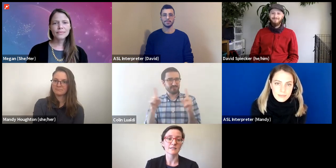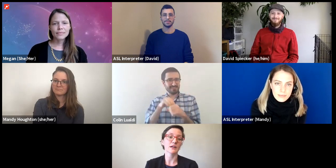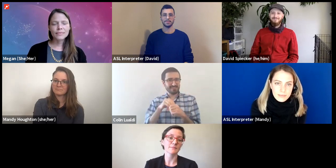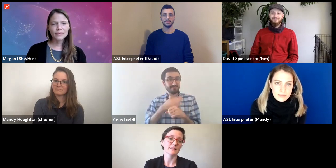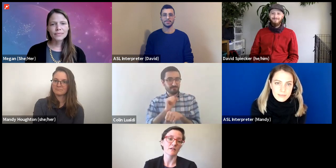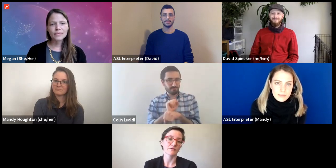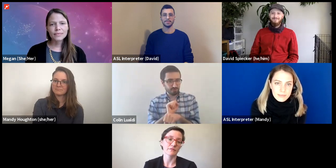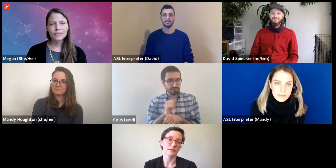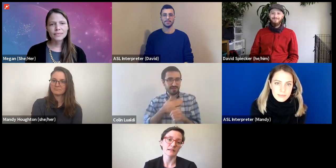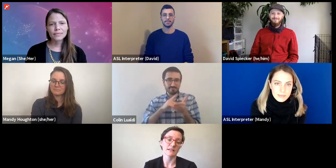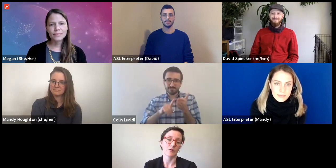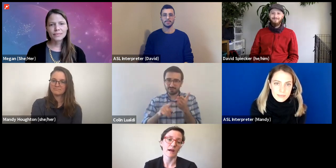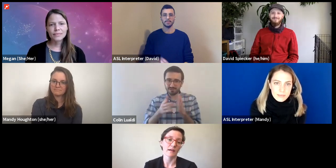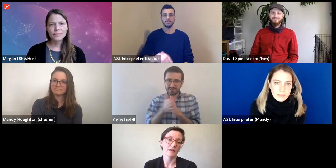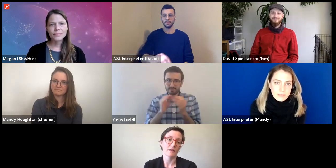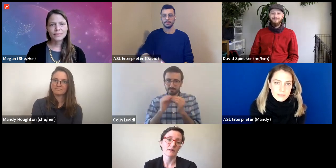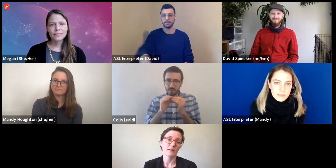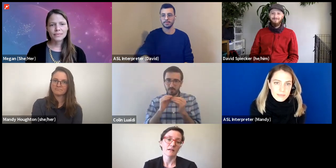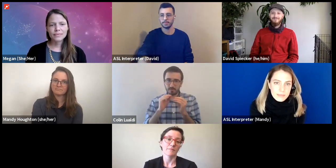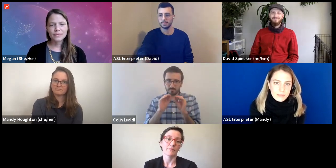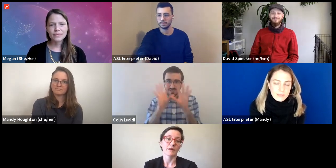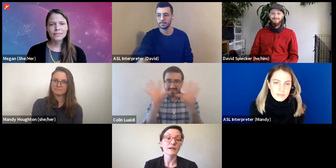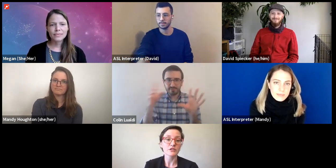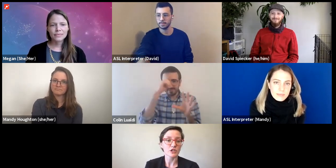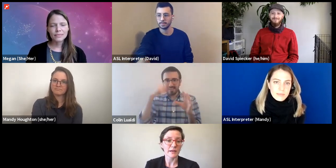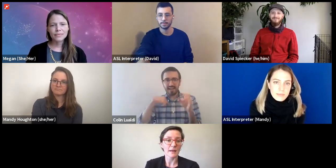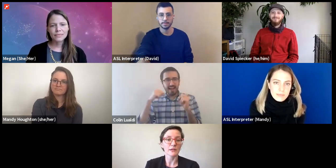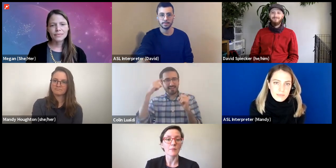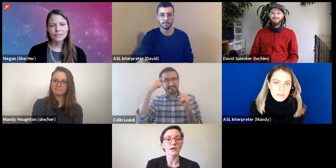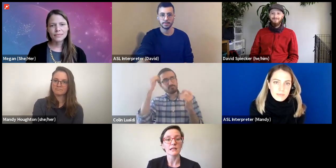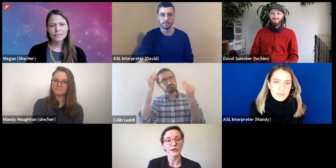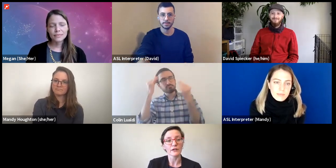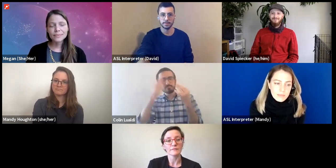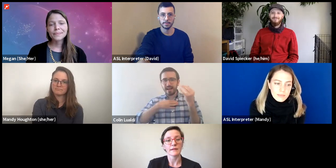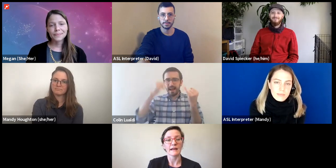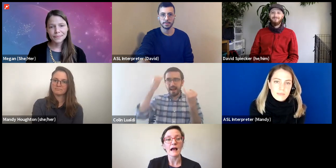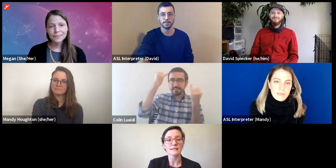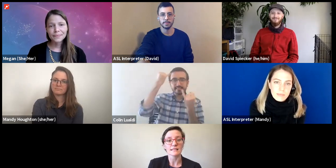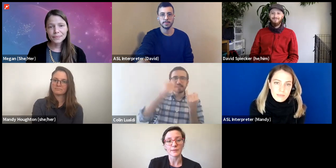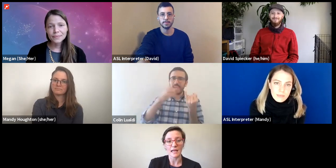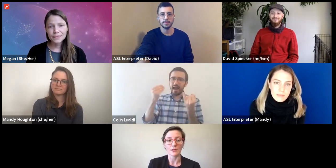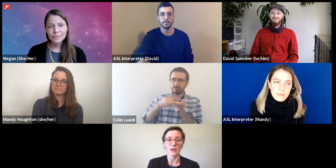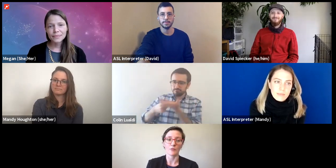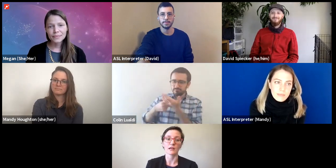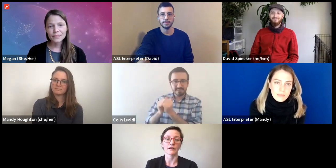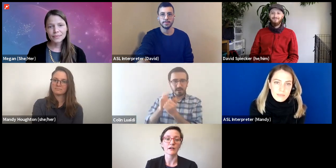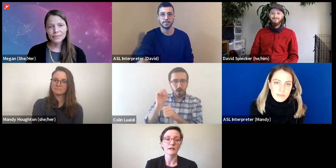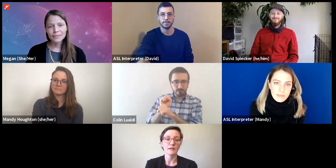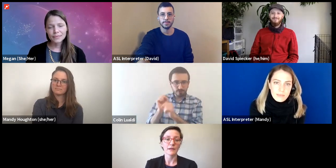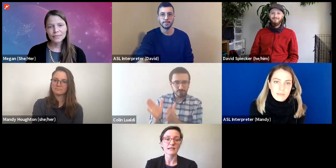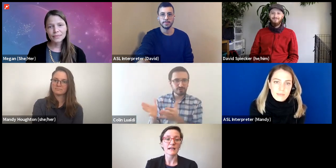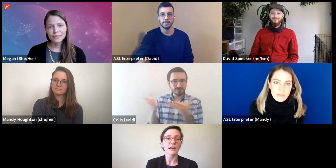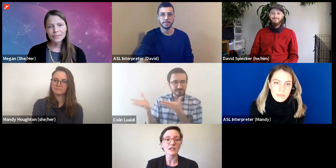and express myself in a different way. My research became a lot more clear. My analysis became a lot more